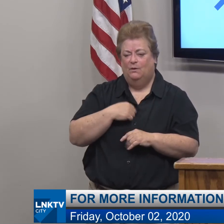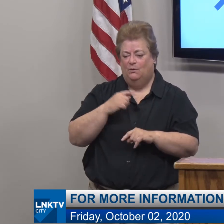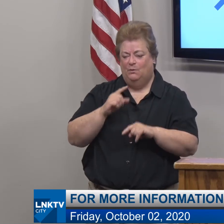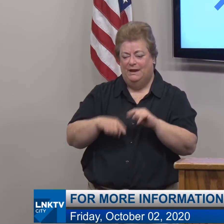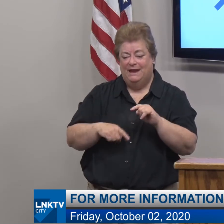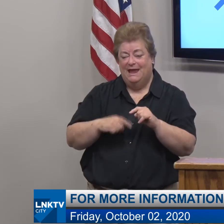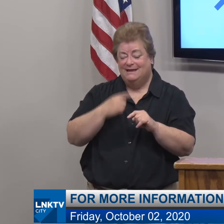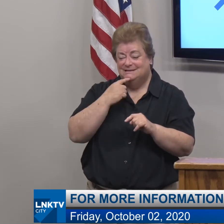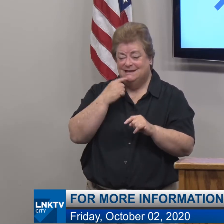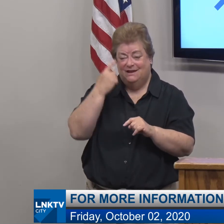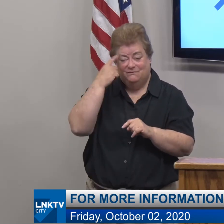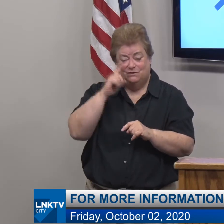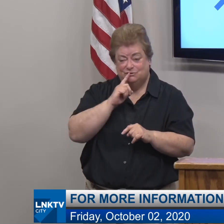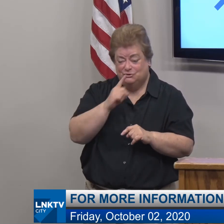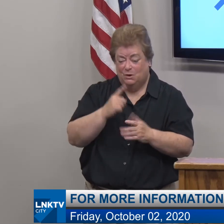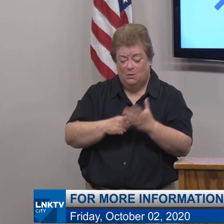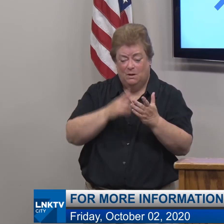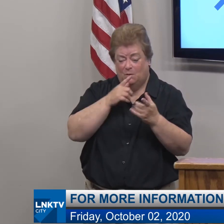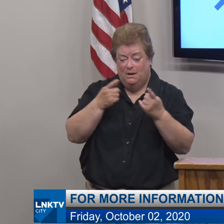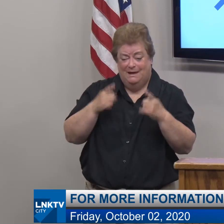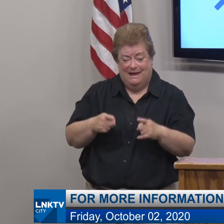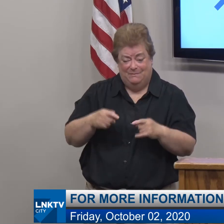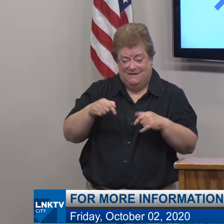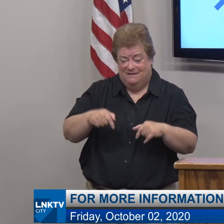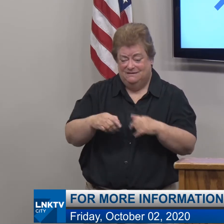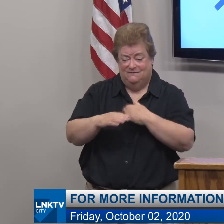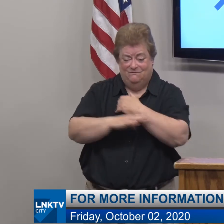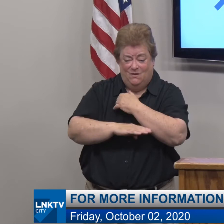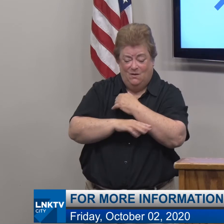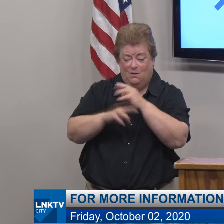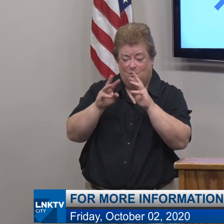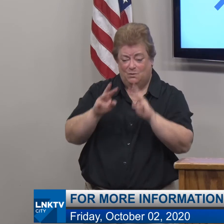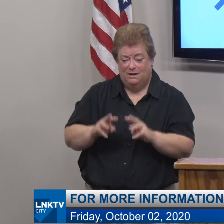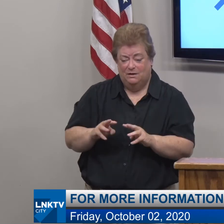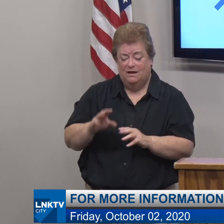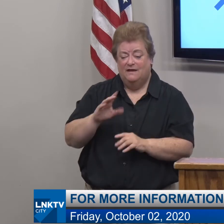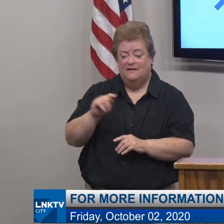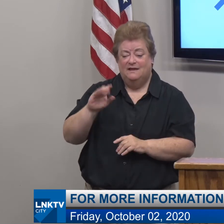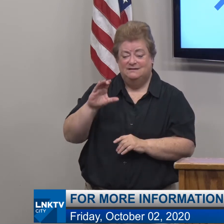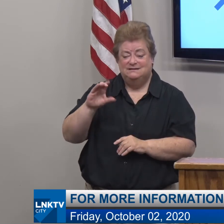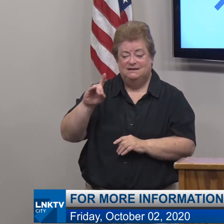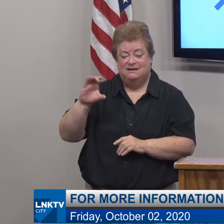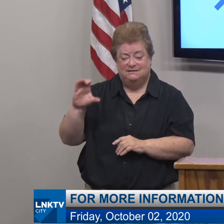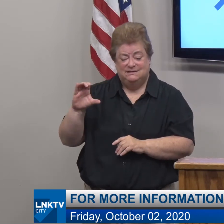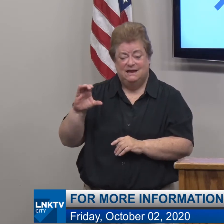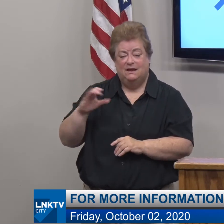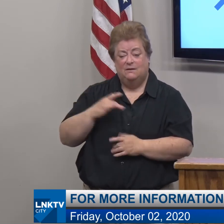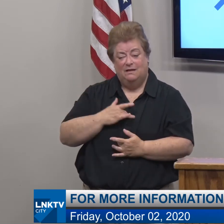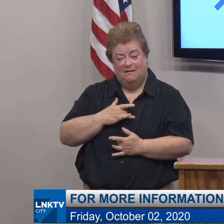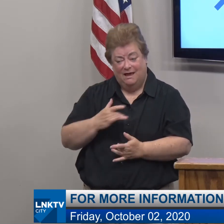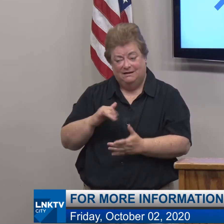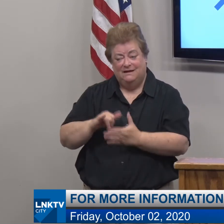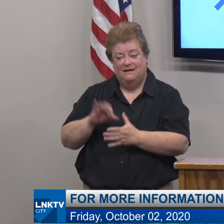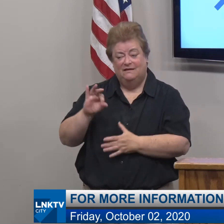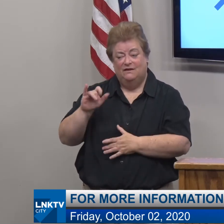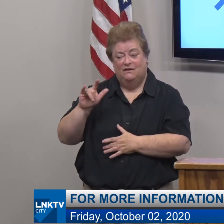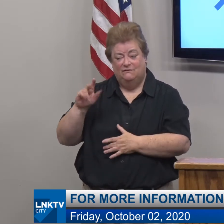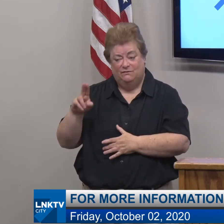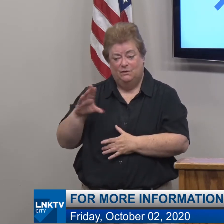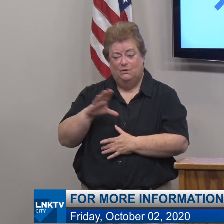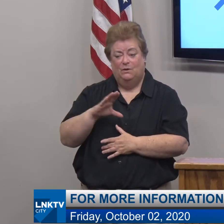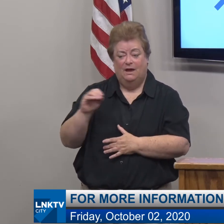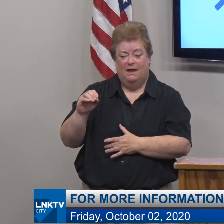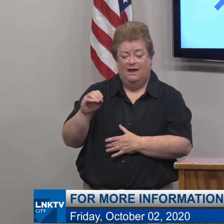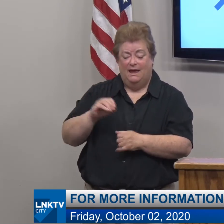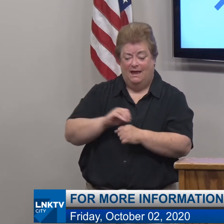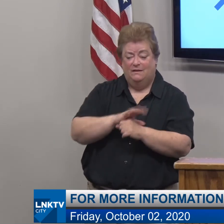certainty what will happen this fall and winter, the Center for Disease Control believes it's likely that the flu virus and the virus that